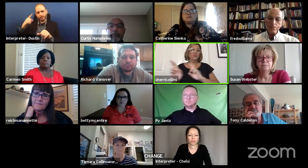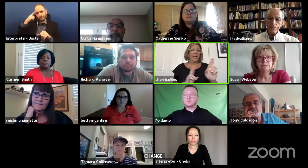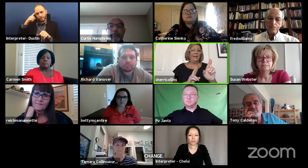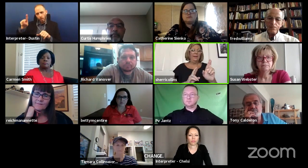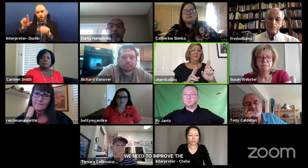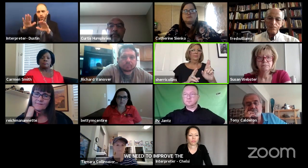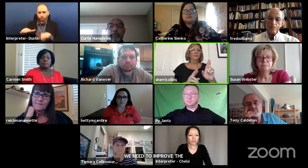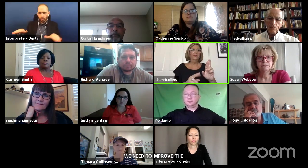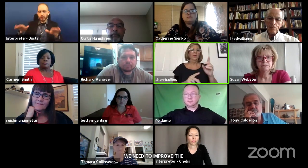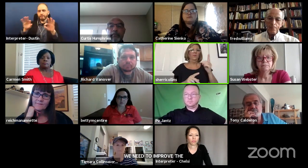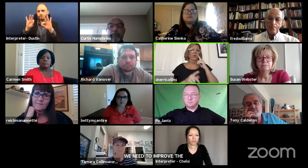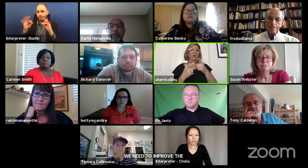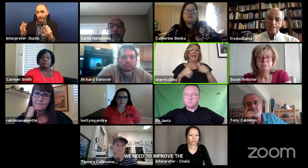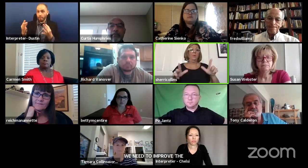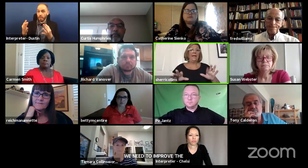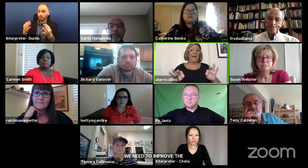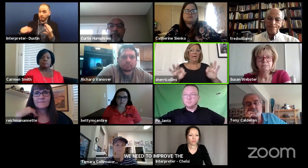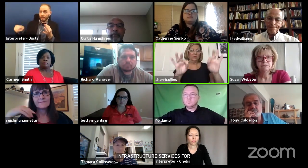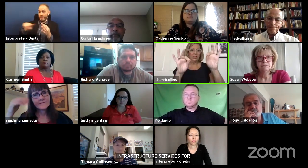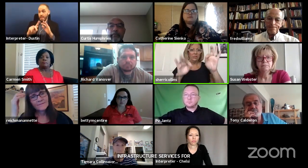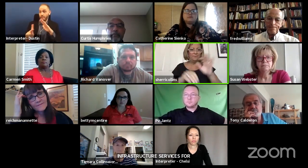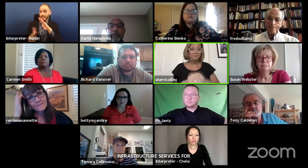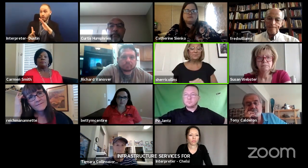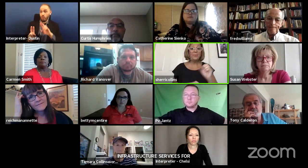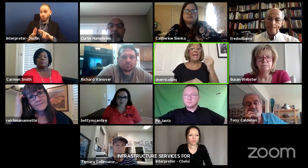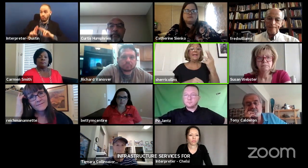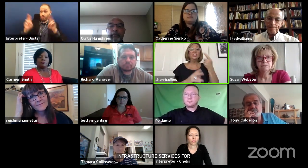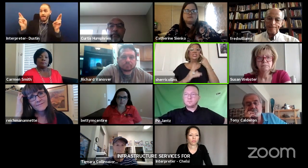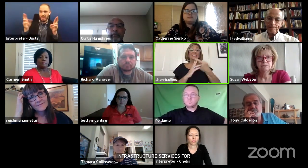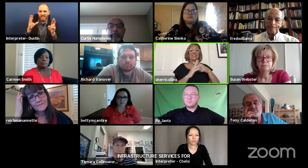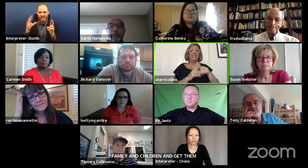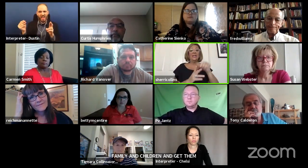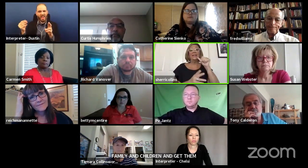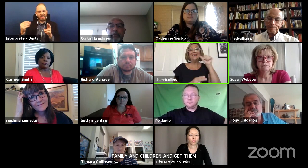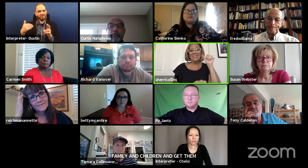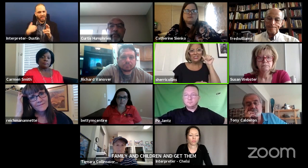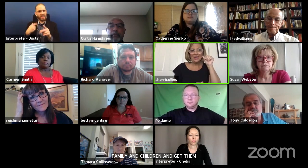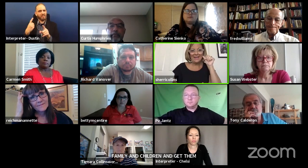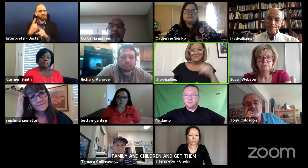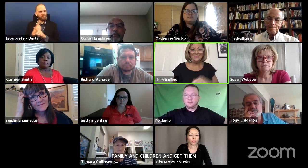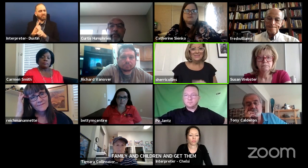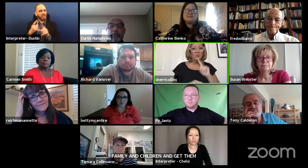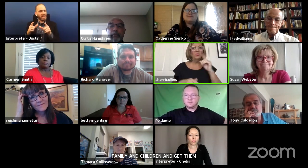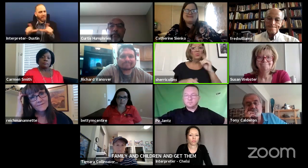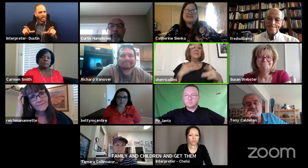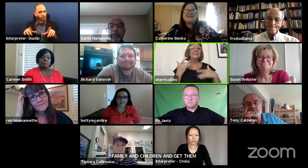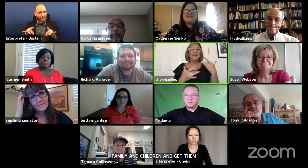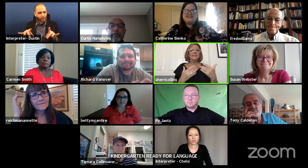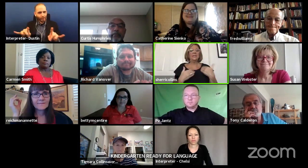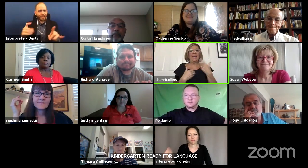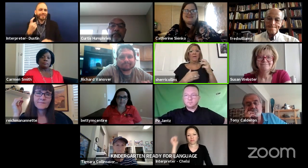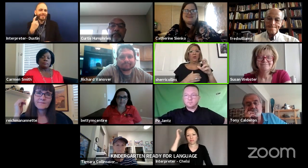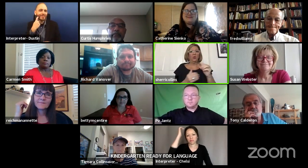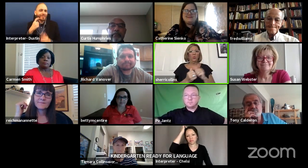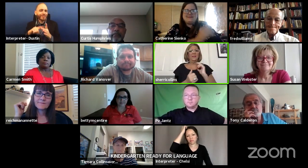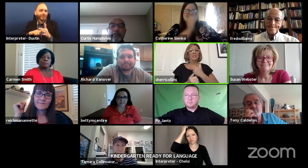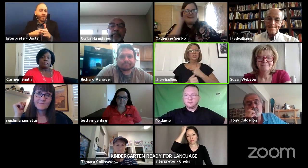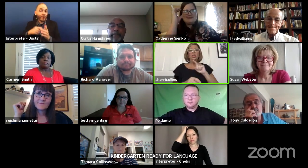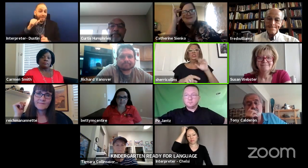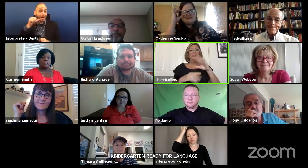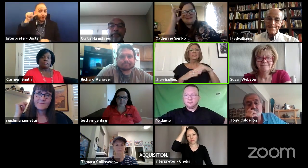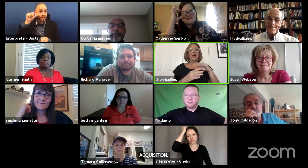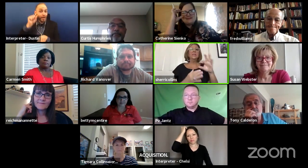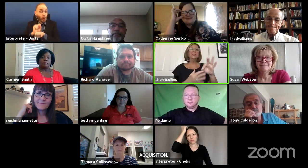kindergarten ready for language acquisition. And she just started yesterday. So I'm really excited to have her with